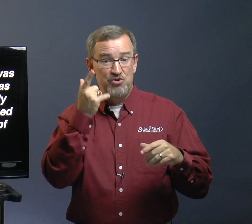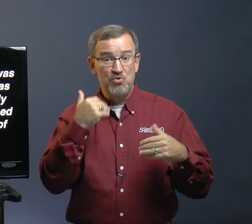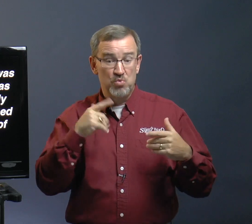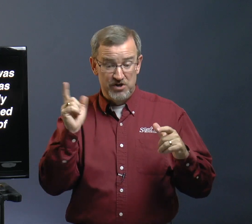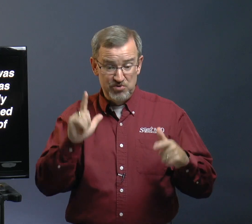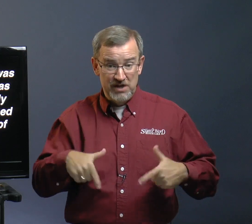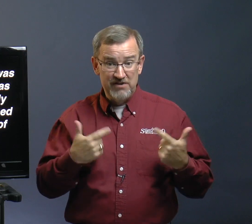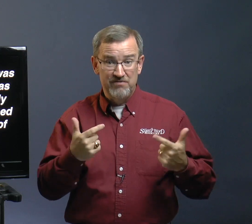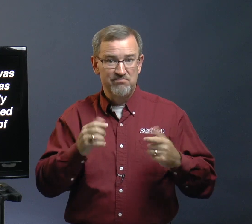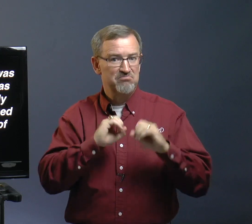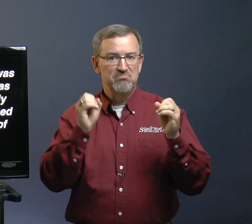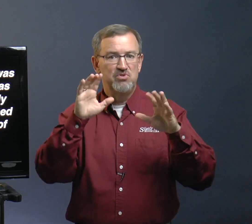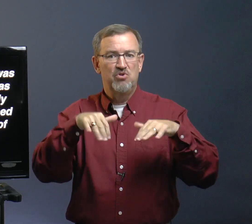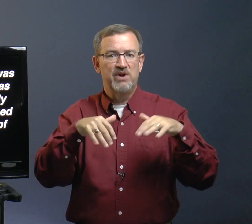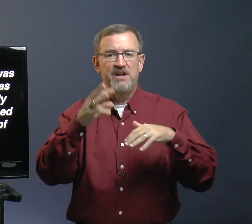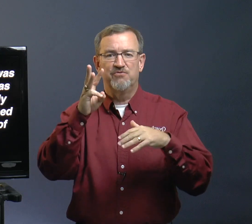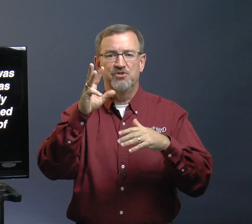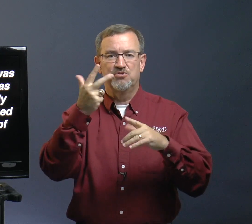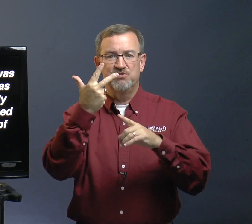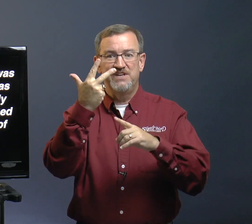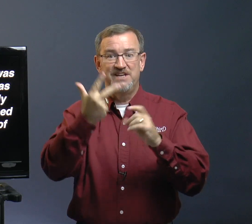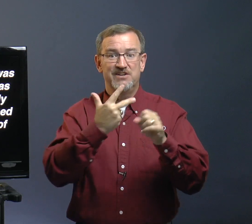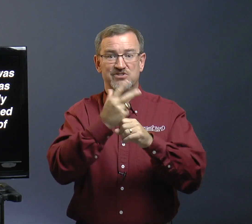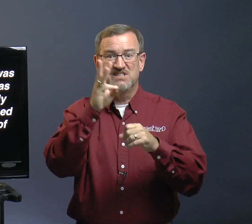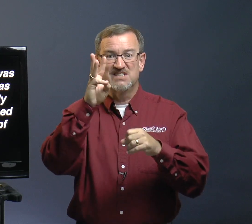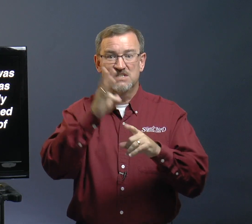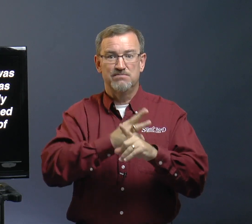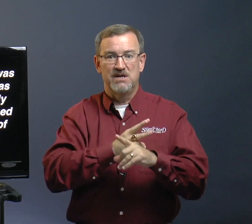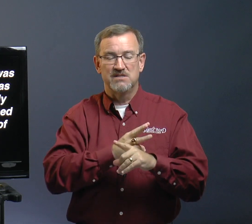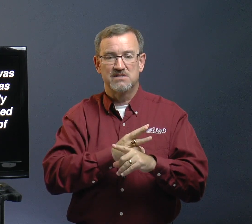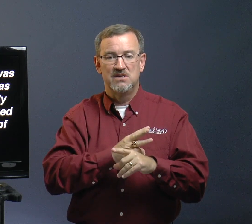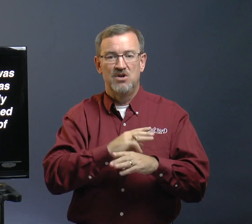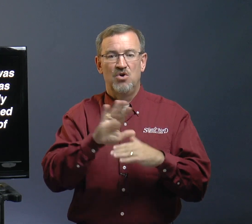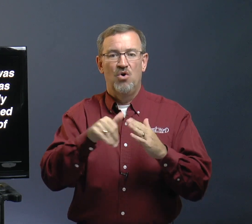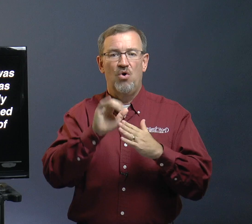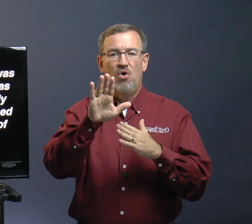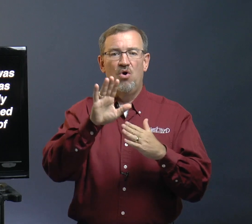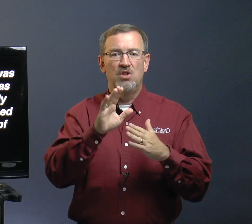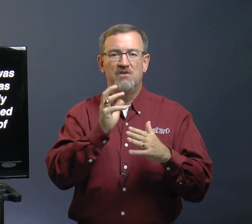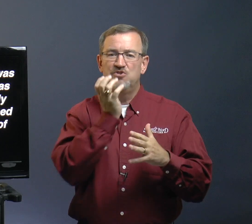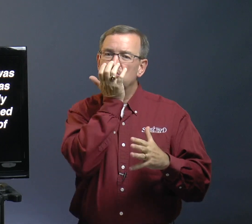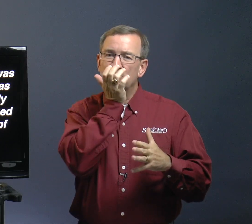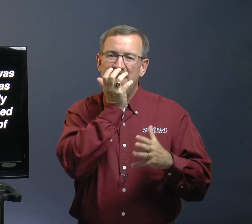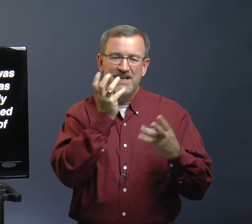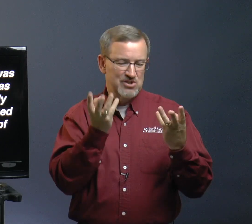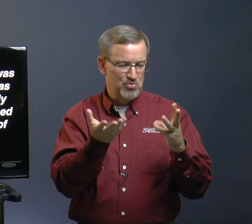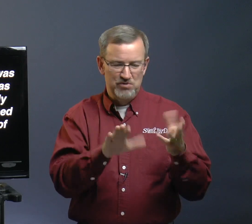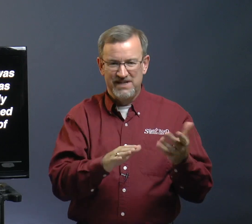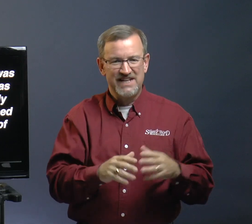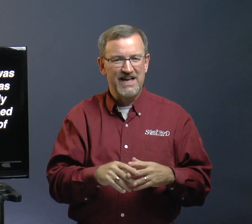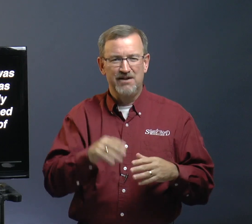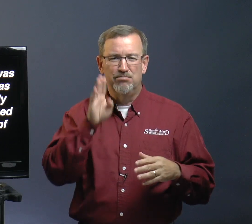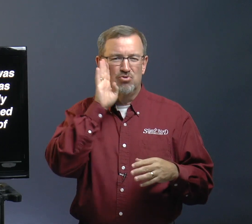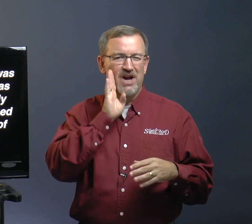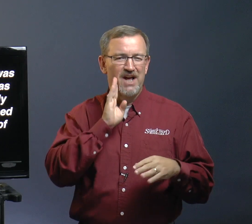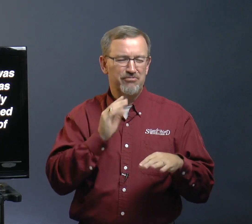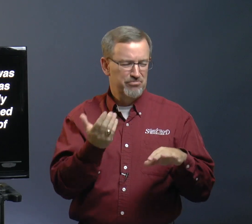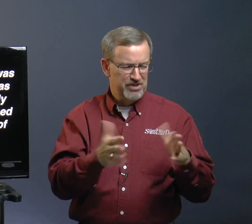you, where you live, no rain for 3 years and 6 months. All of your grass would be dead, brown,